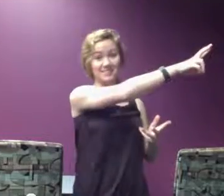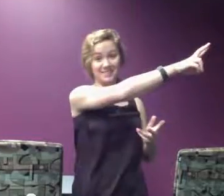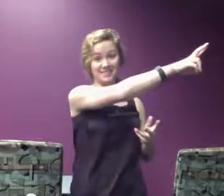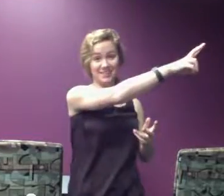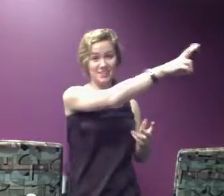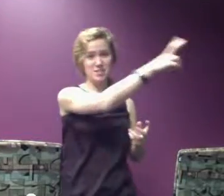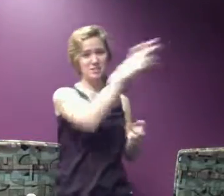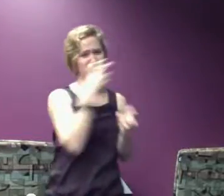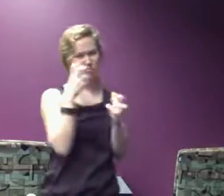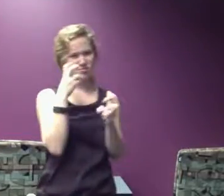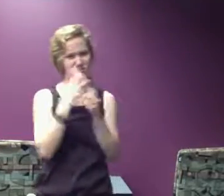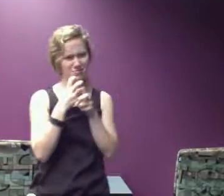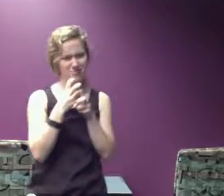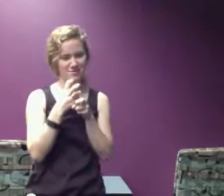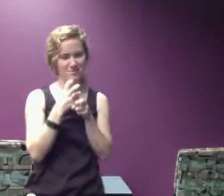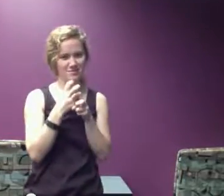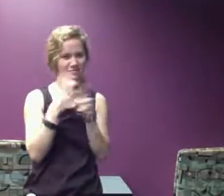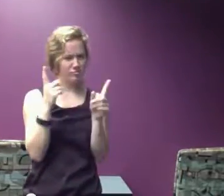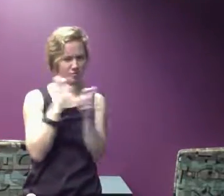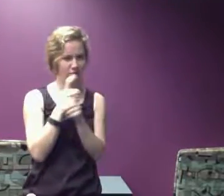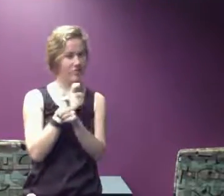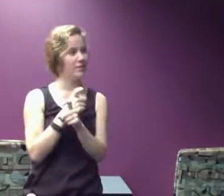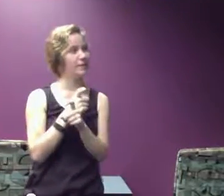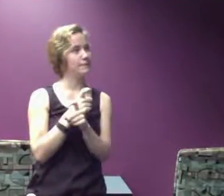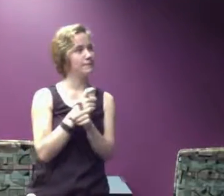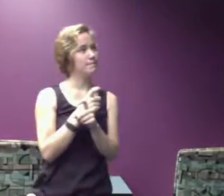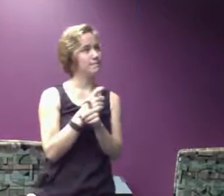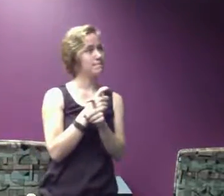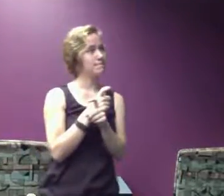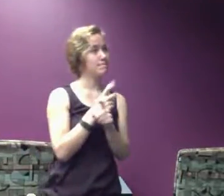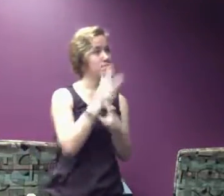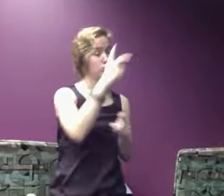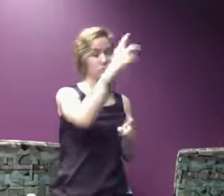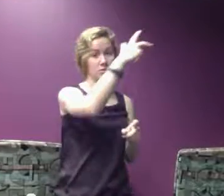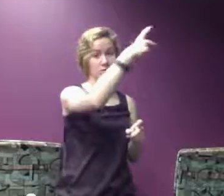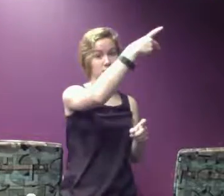You can look at the board. It's a hard, complicated problem.